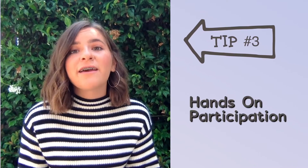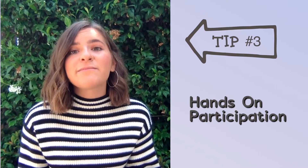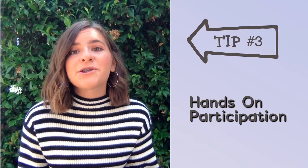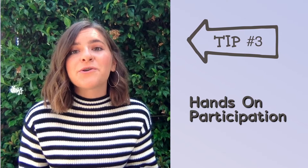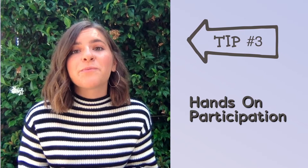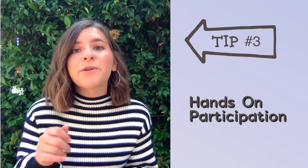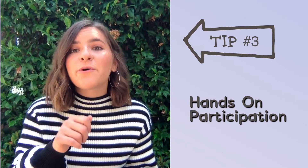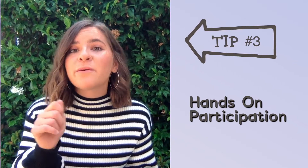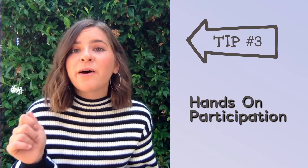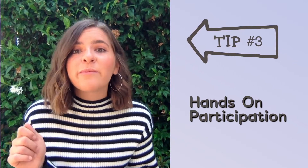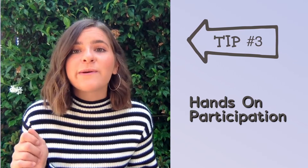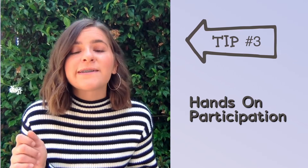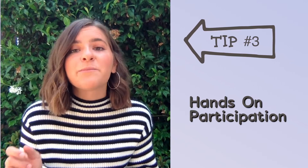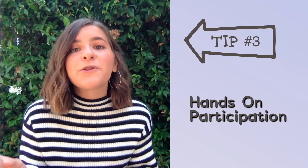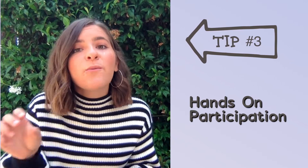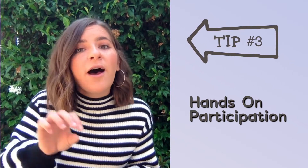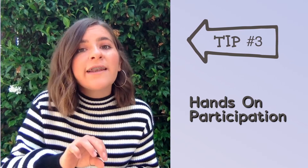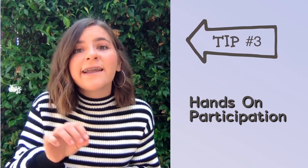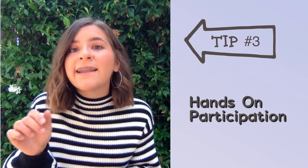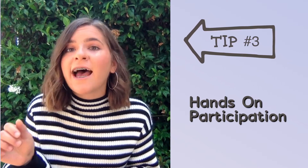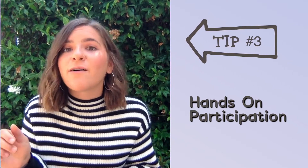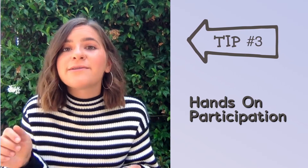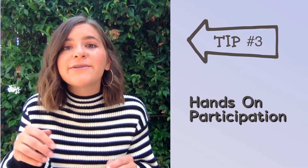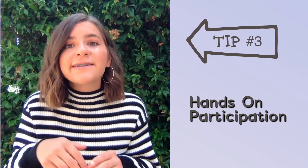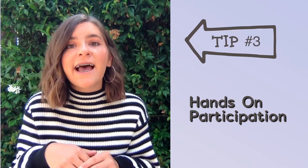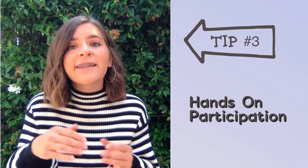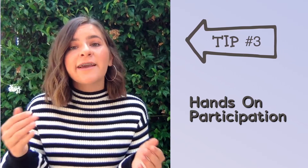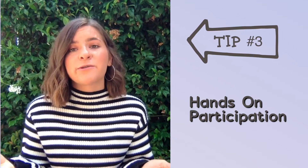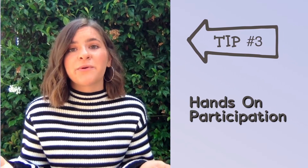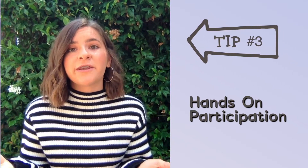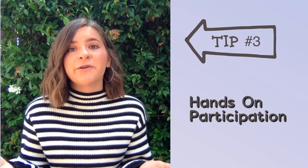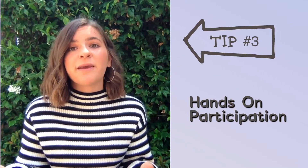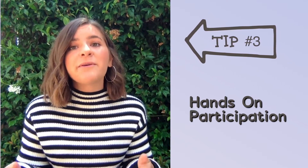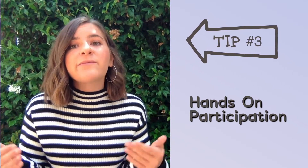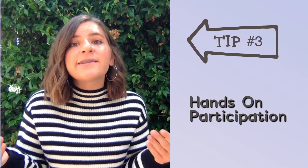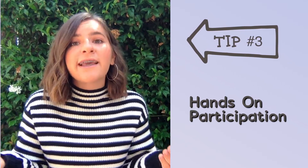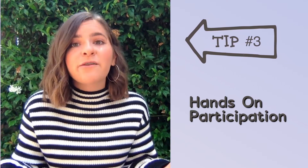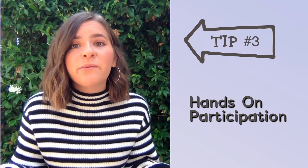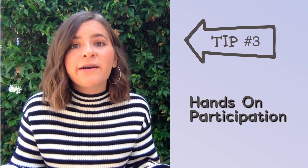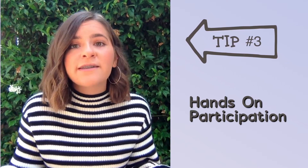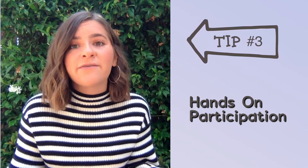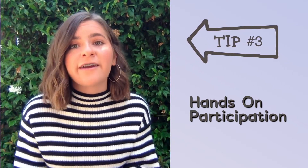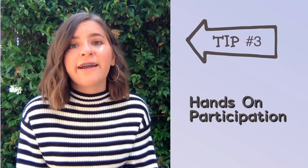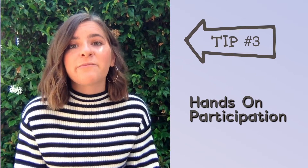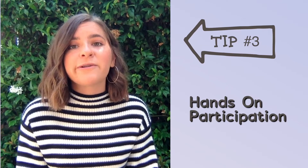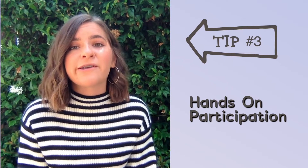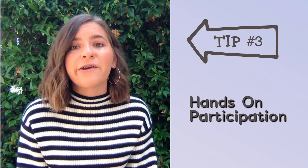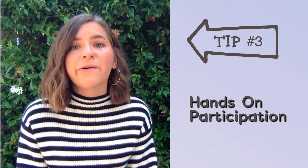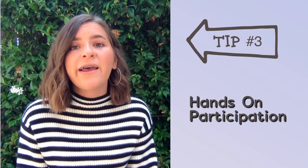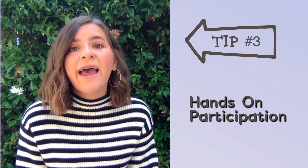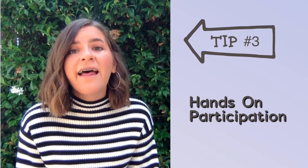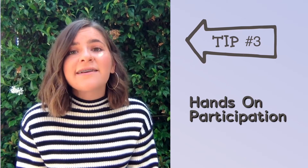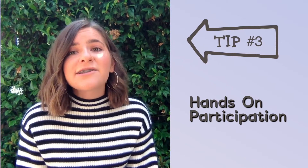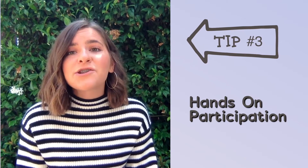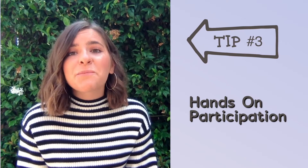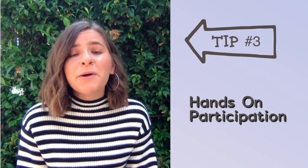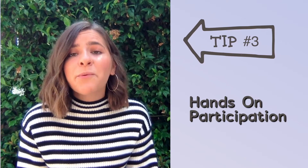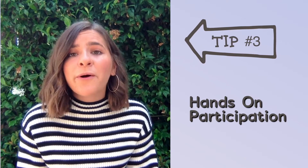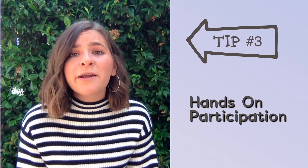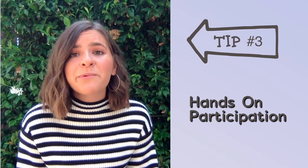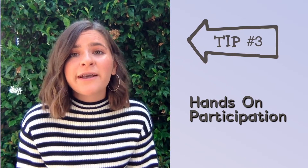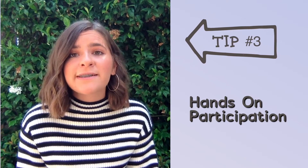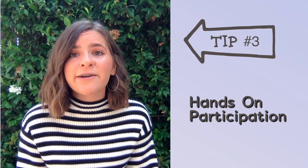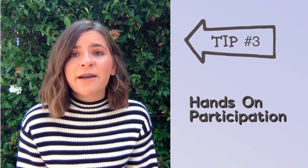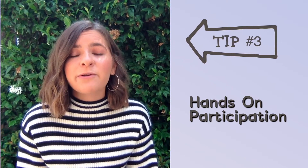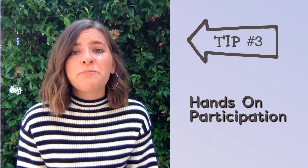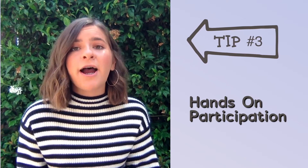Allow them to blow the bubbles and put the wand in and out, do the sign language with you, maybe even say the words if they're able to. This is super